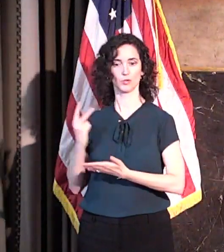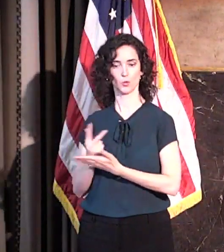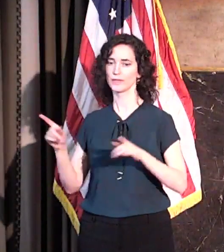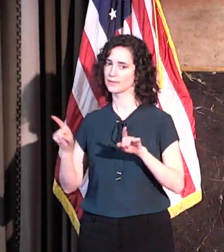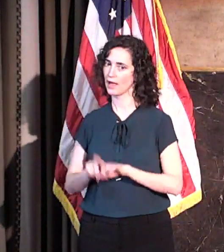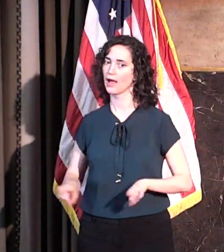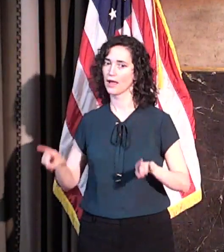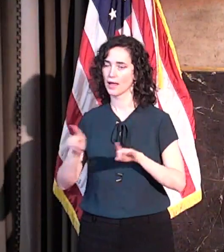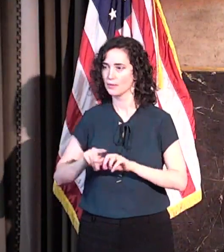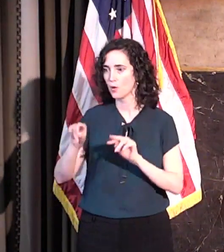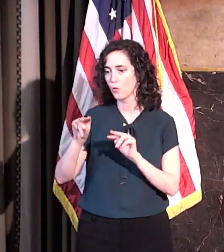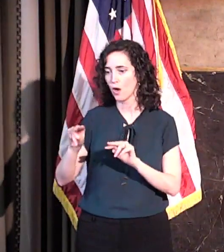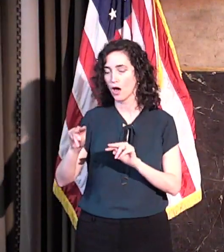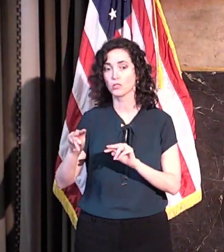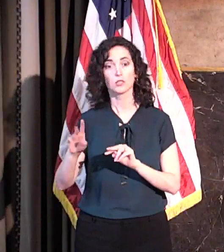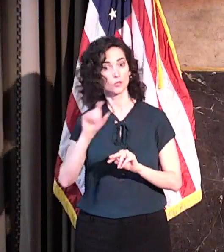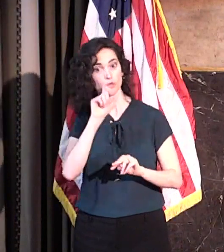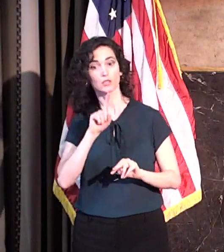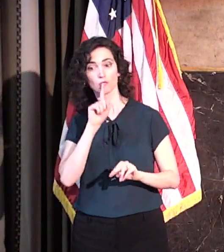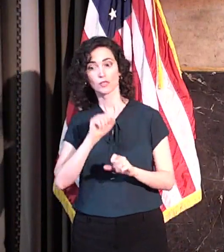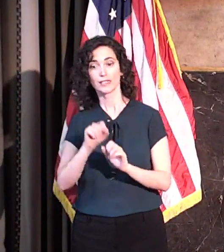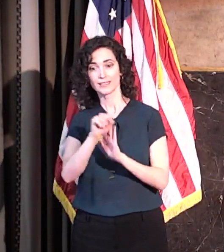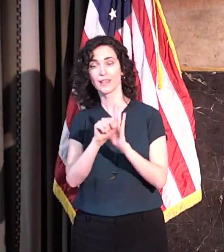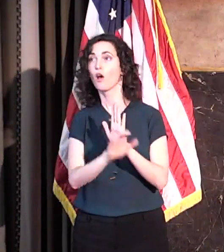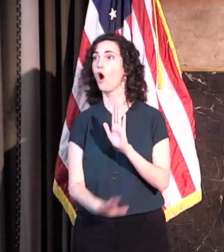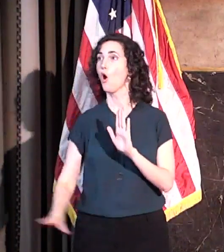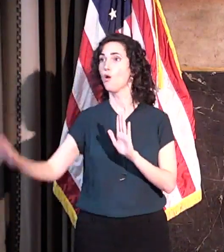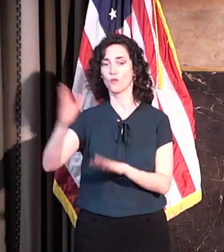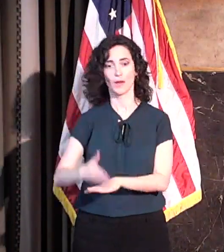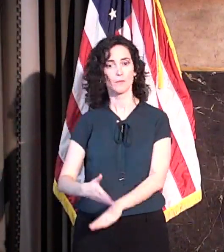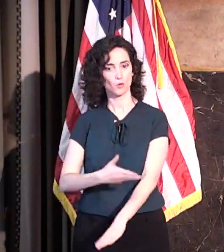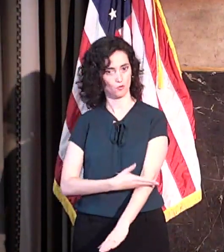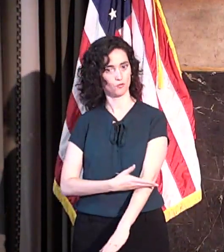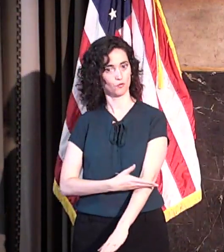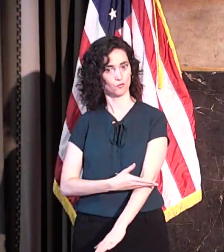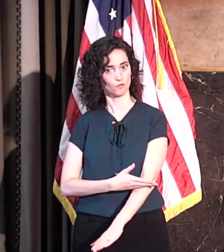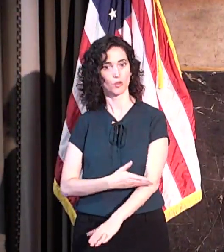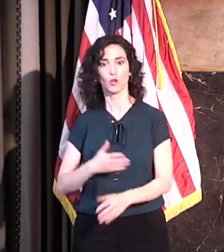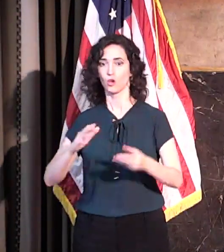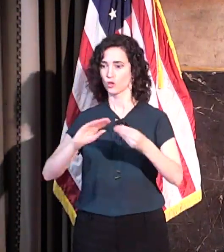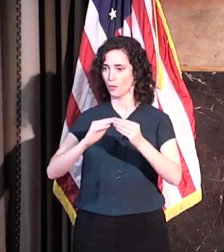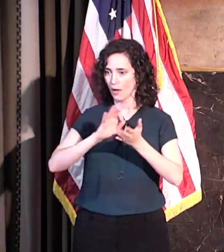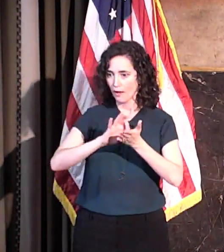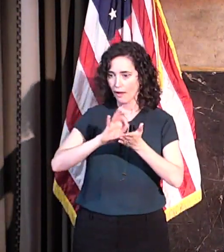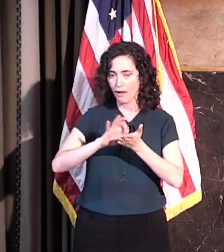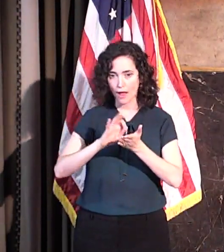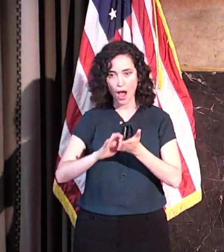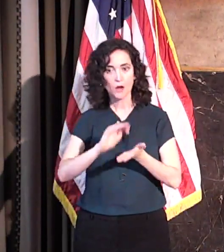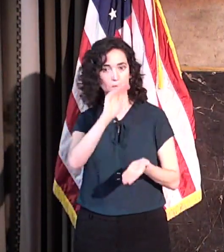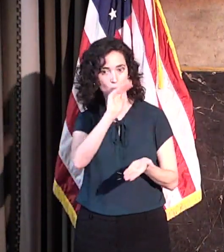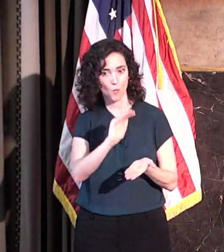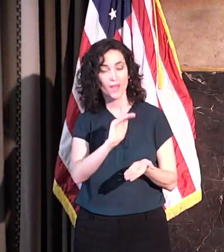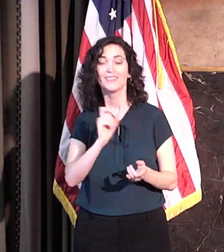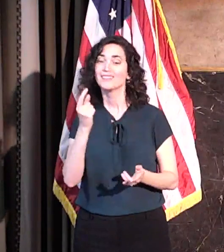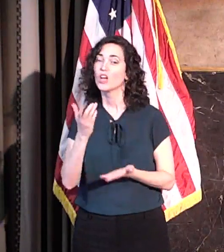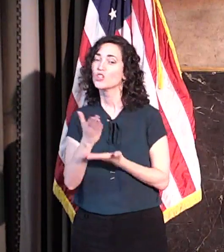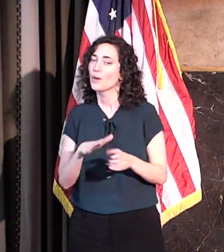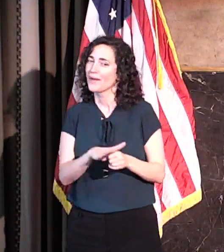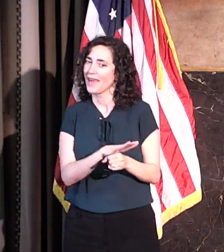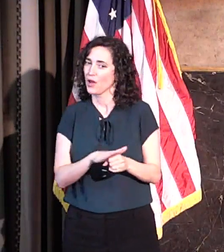whole is certainly doing better, and the baseline numbers look good and are holding, there are certain regions of the state, still